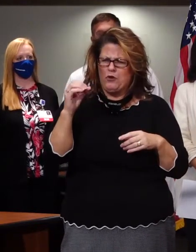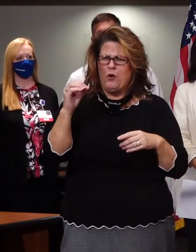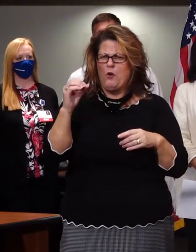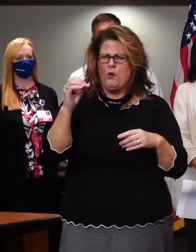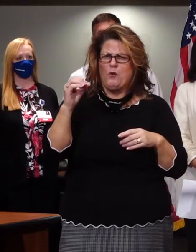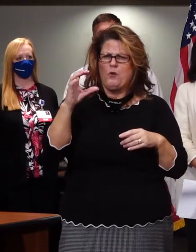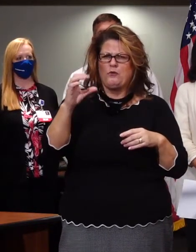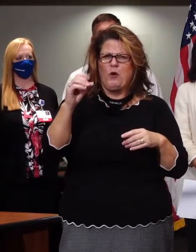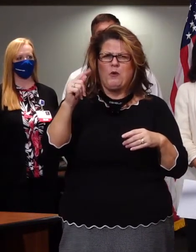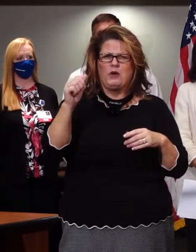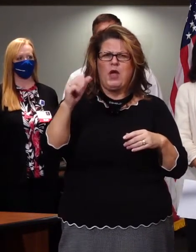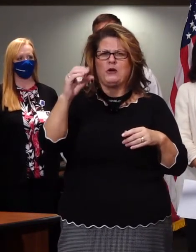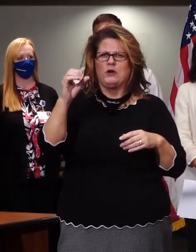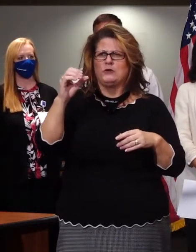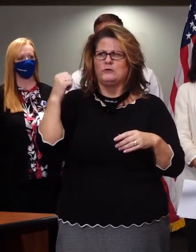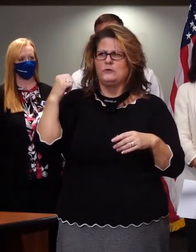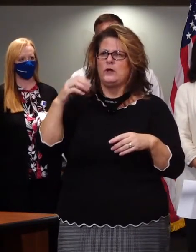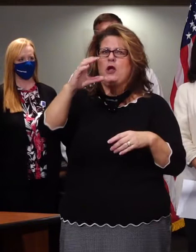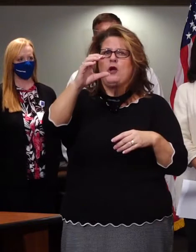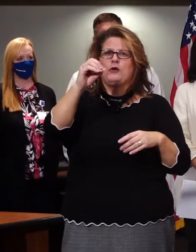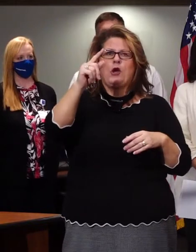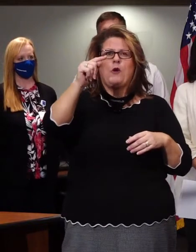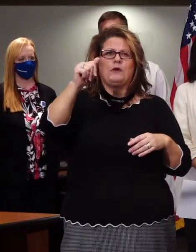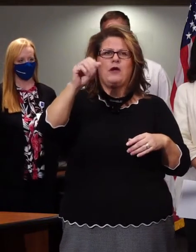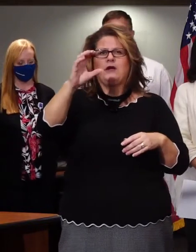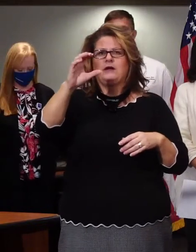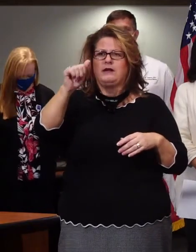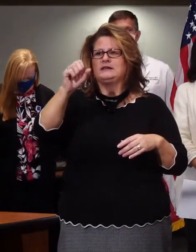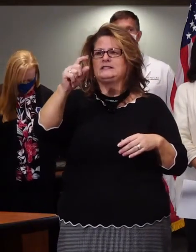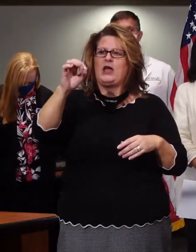corticosteroid. How you say that? Corticosteroid. That's it.